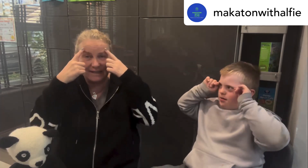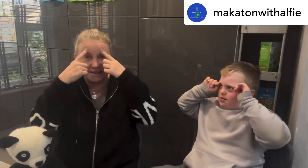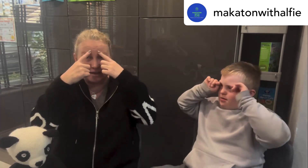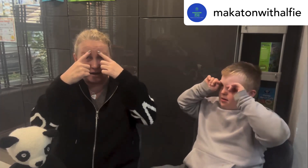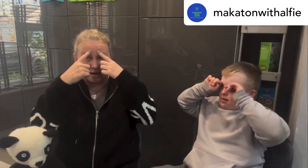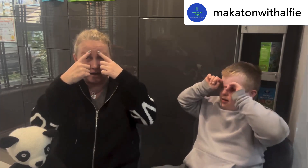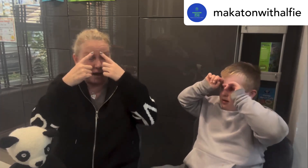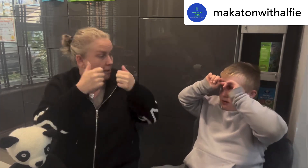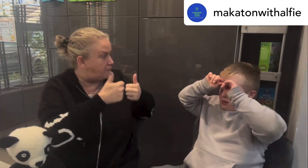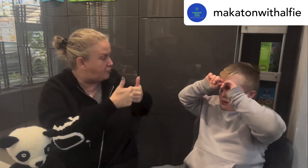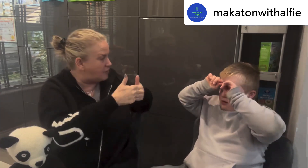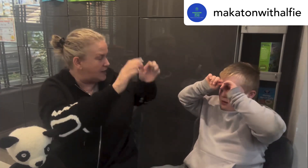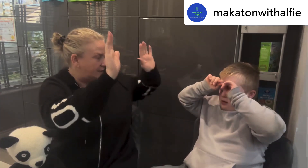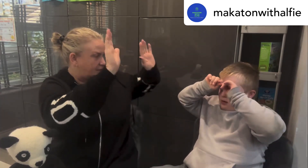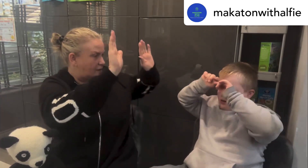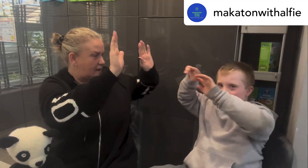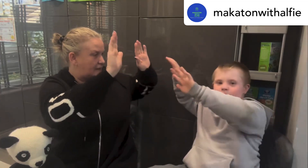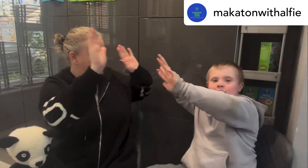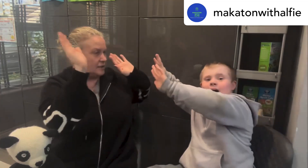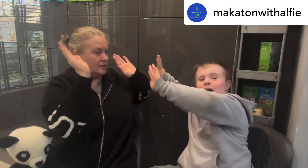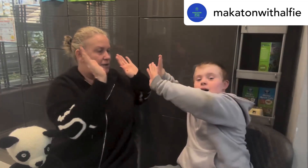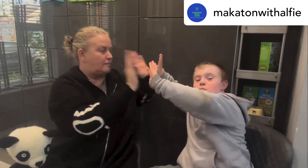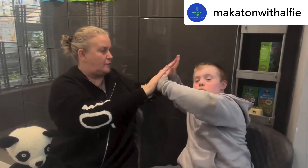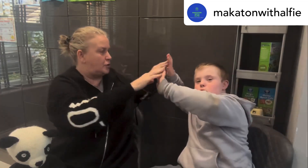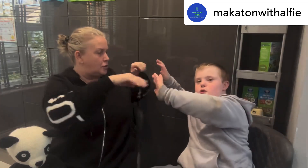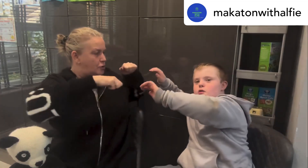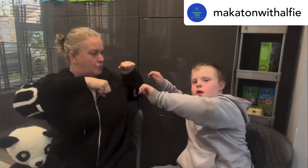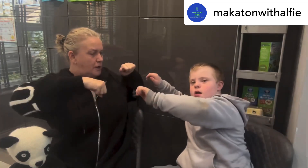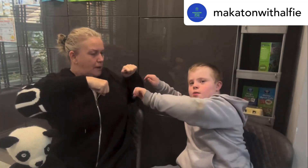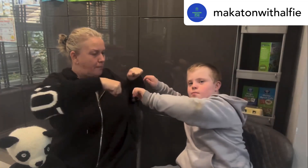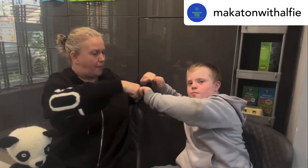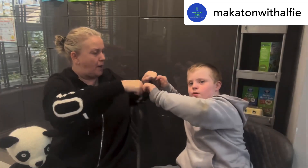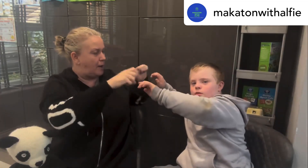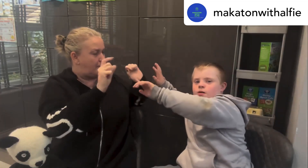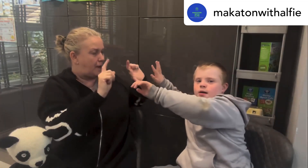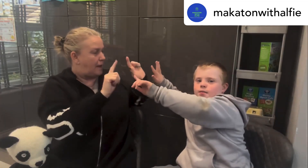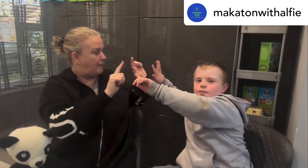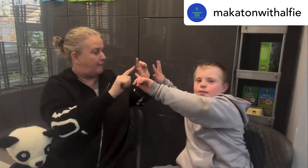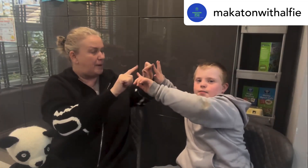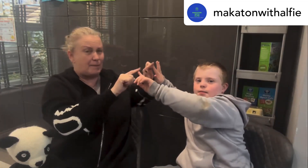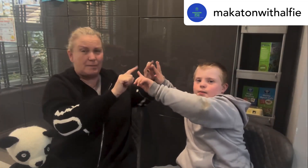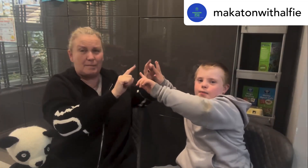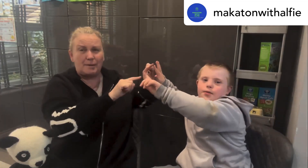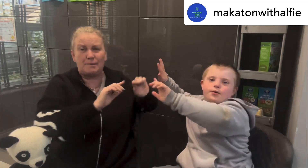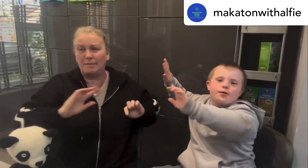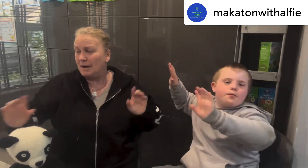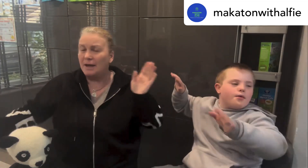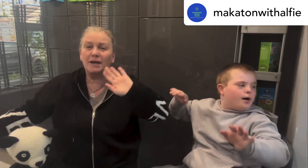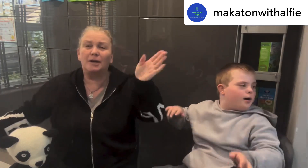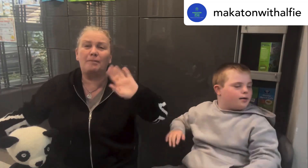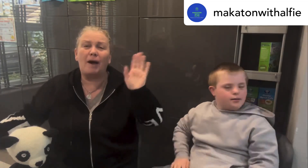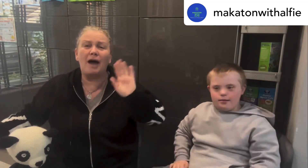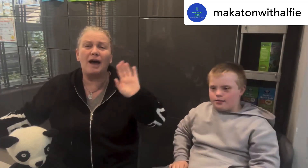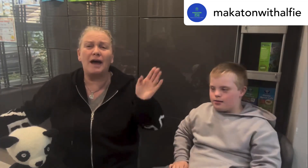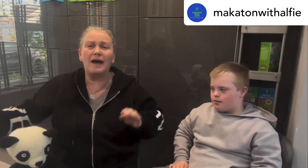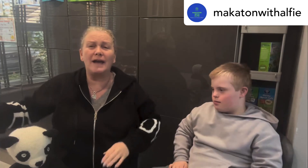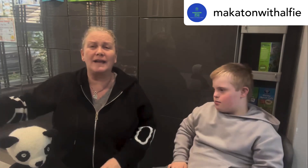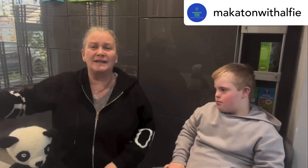Panda. Right. Oh. Brilliant signing, dude. Boom. Boom. Goodbye.